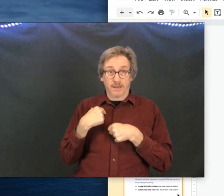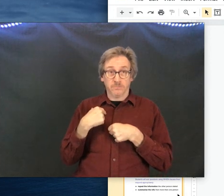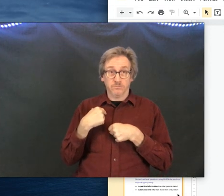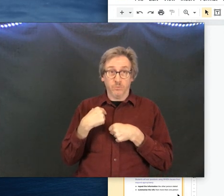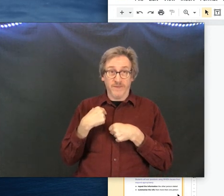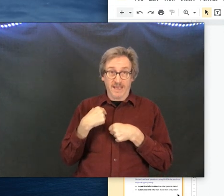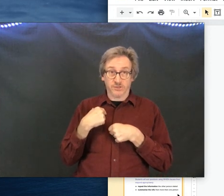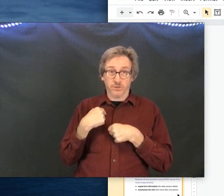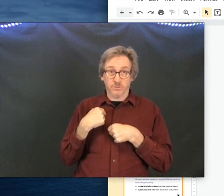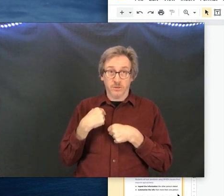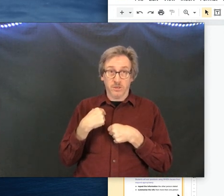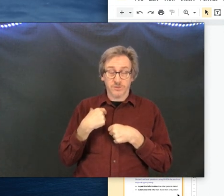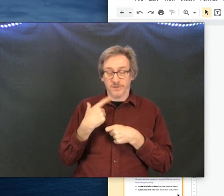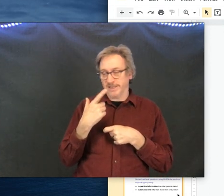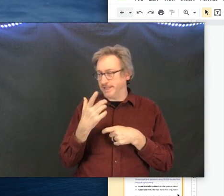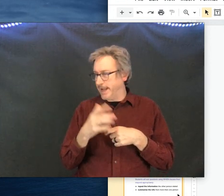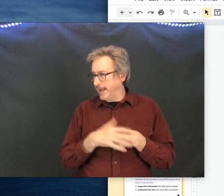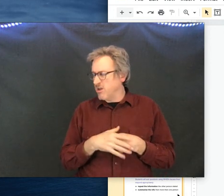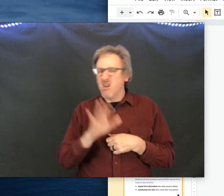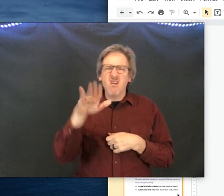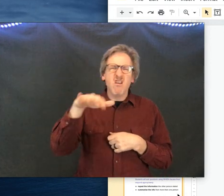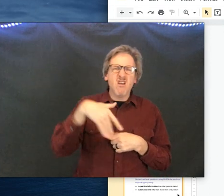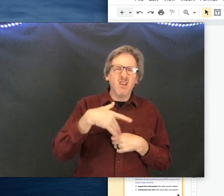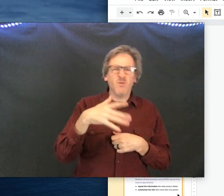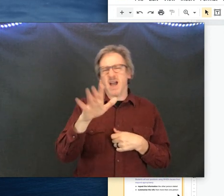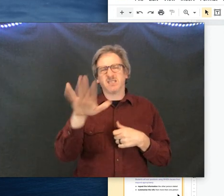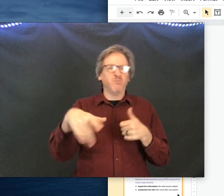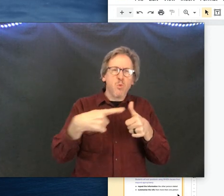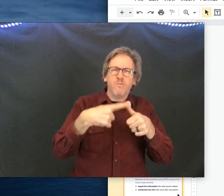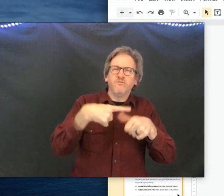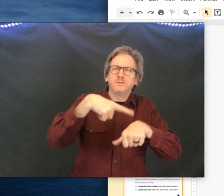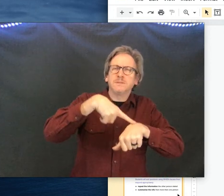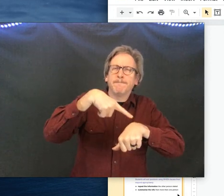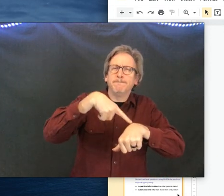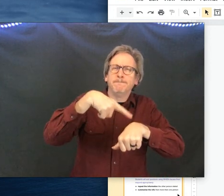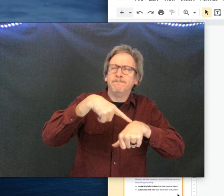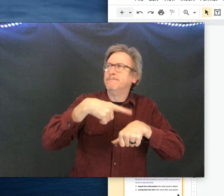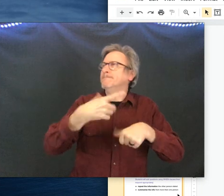it back when they answer you. So they say, you ask,